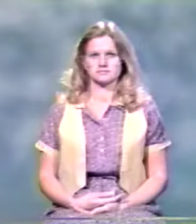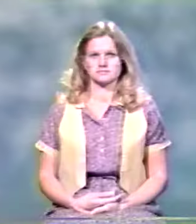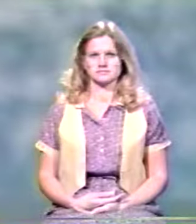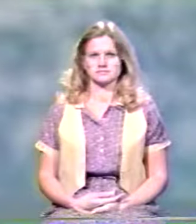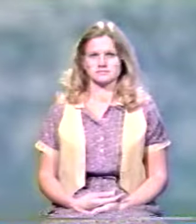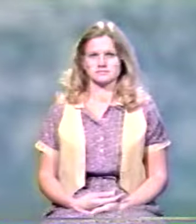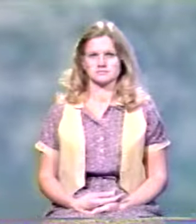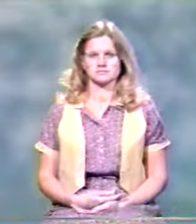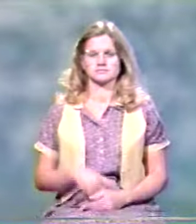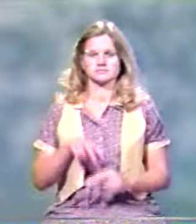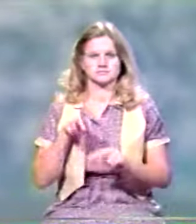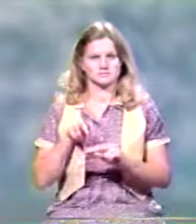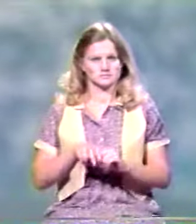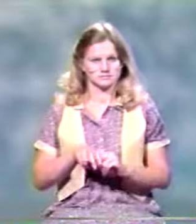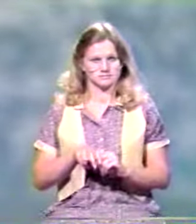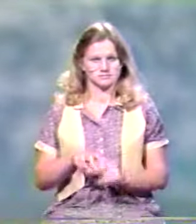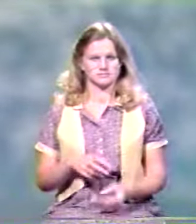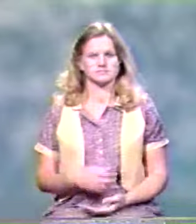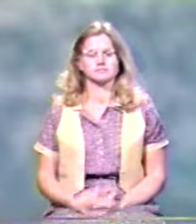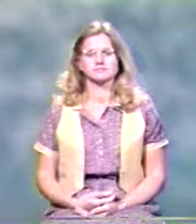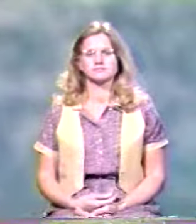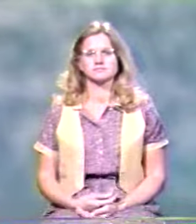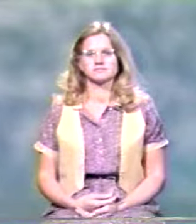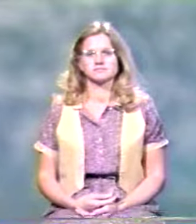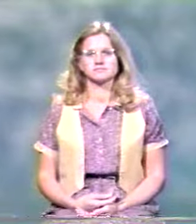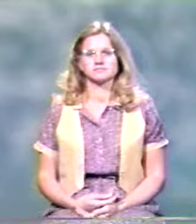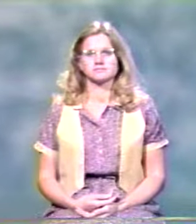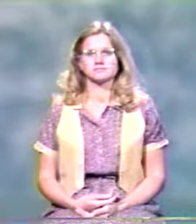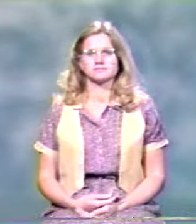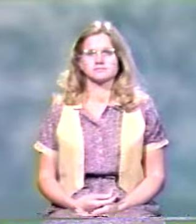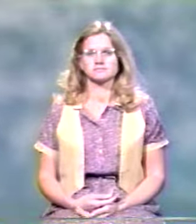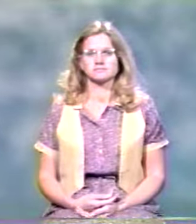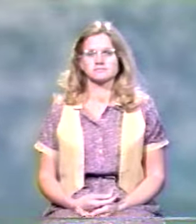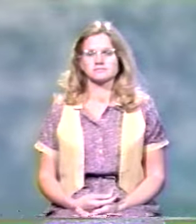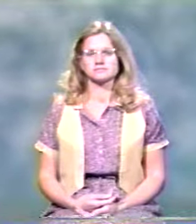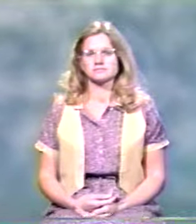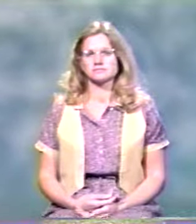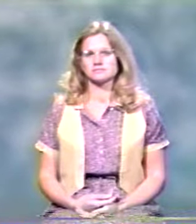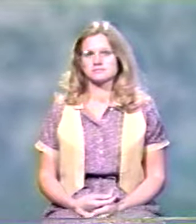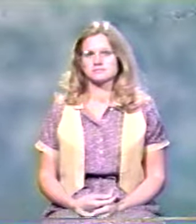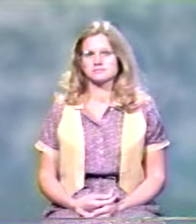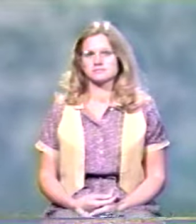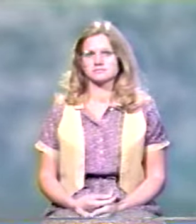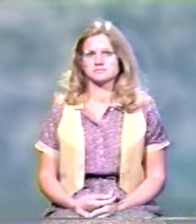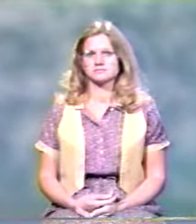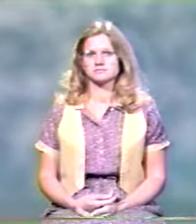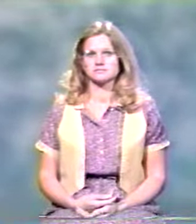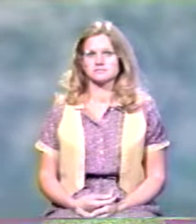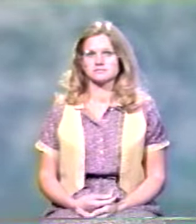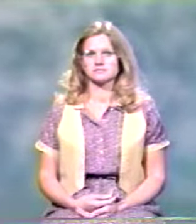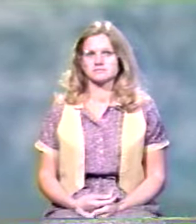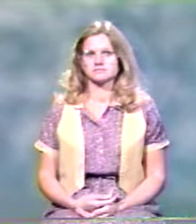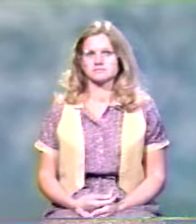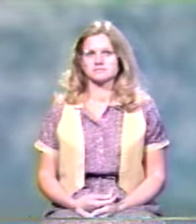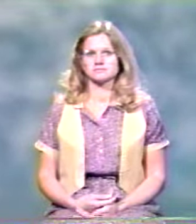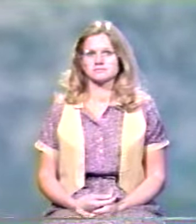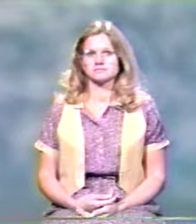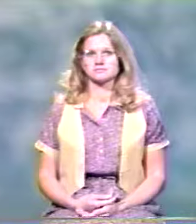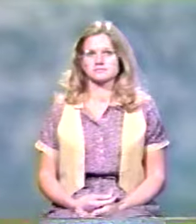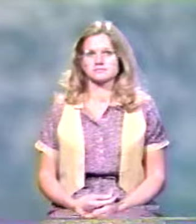To sit down. Here is a form of that sign which could be translated as to figuratively jump out of one's chair in